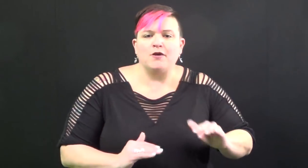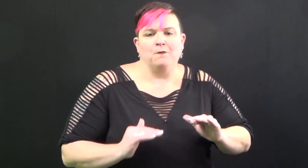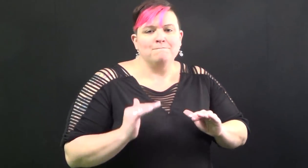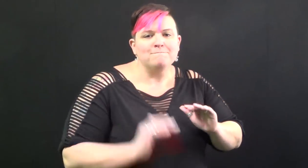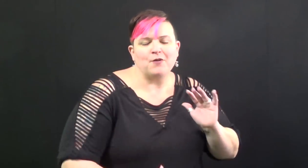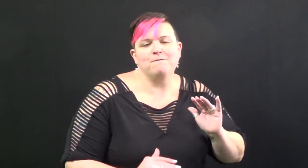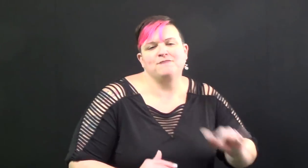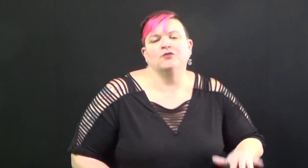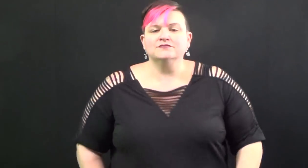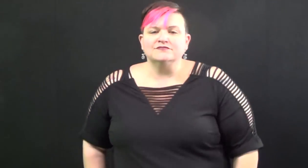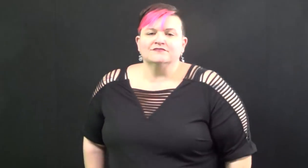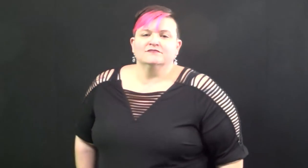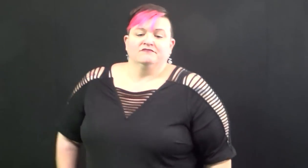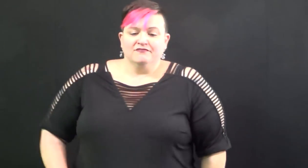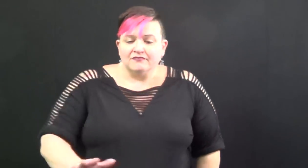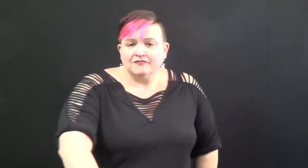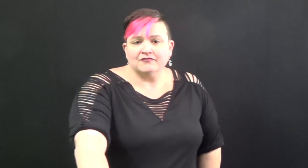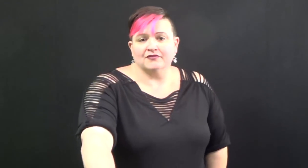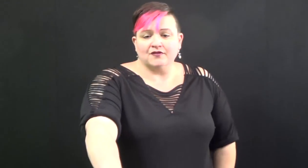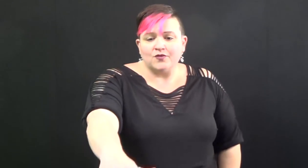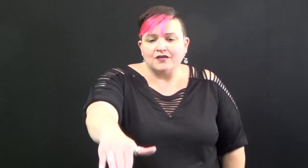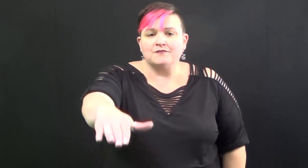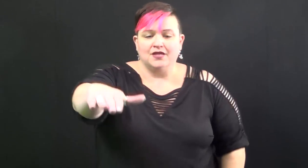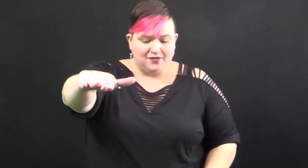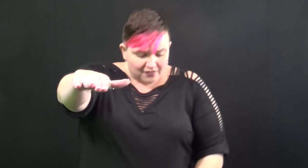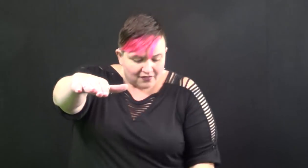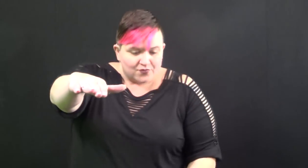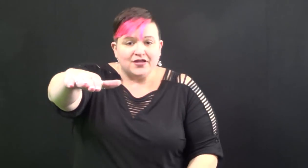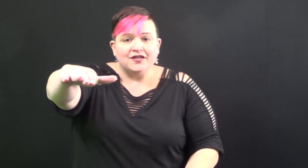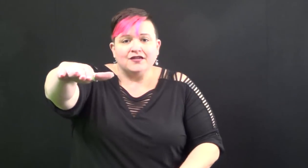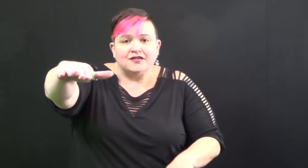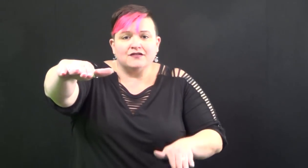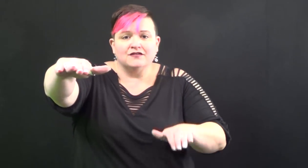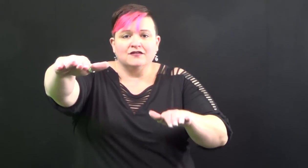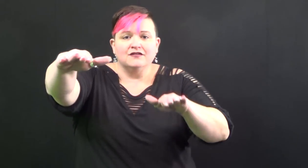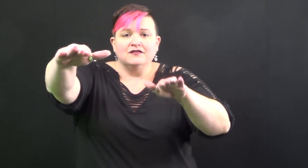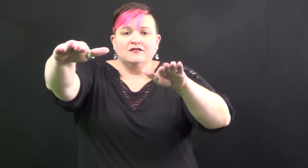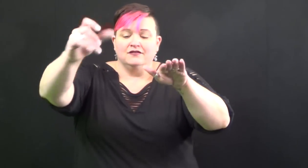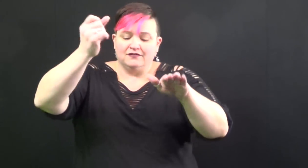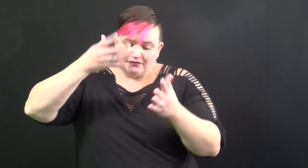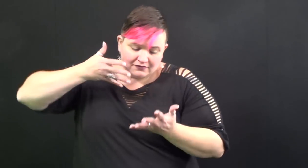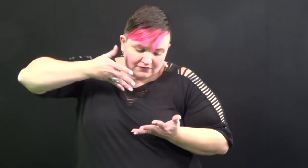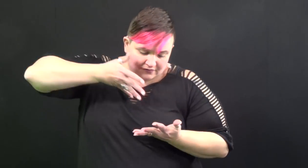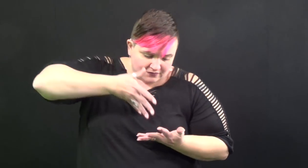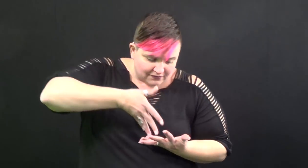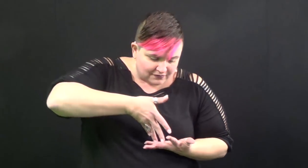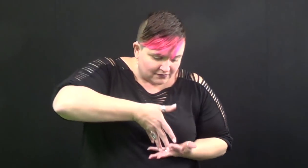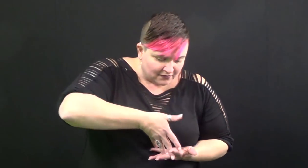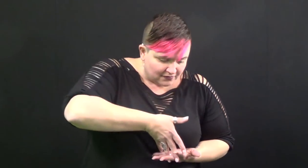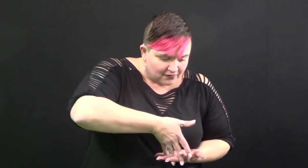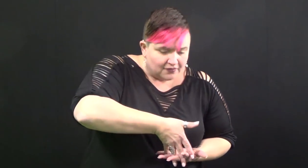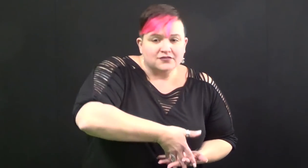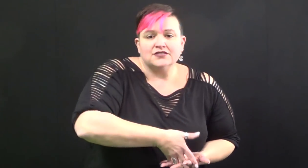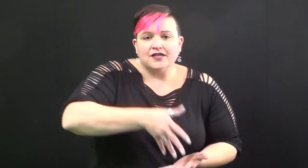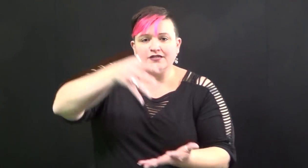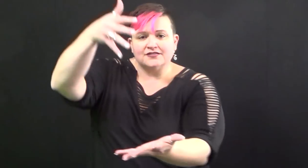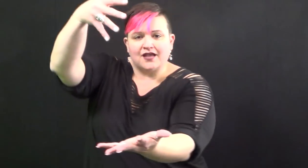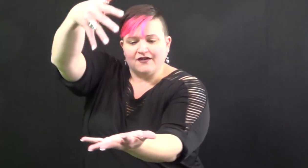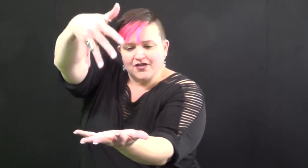In the ground we bury, the seeds of